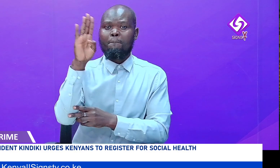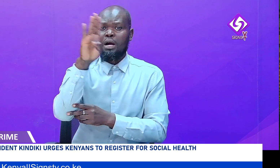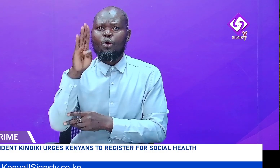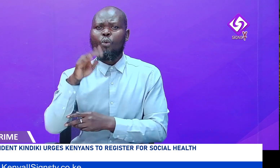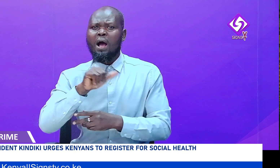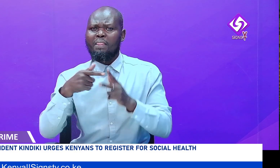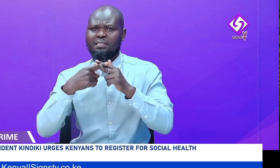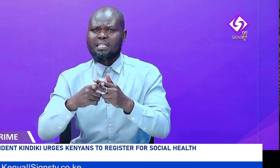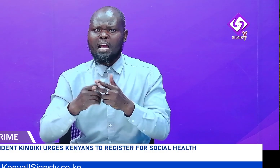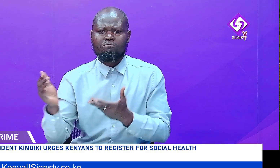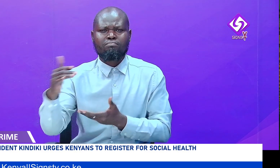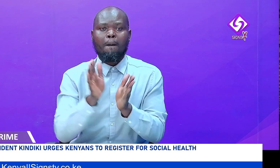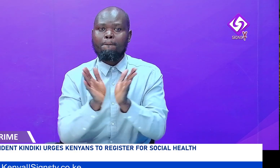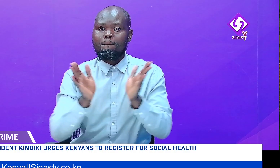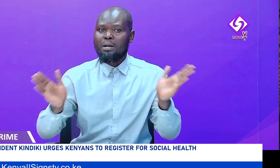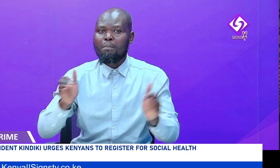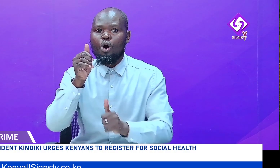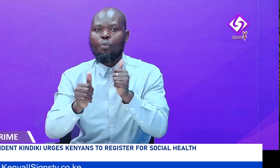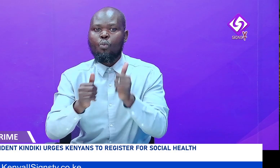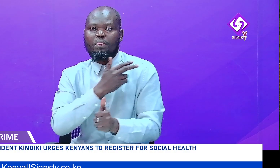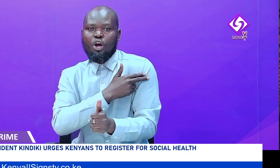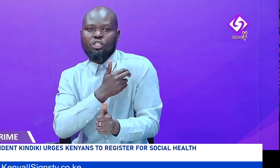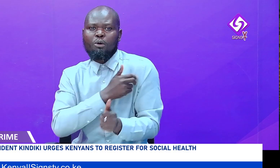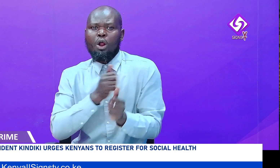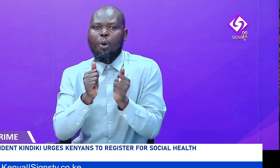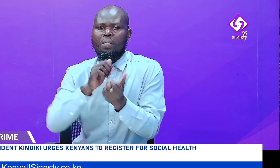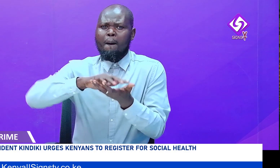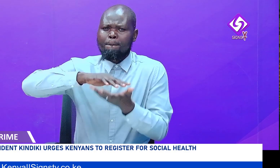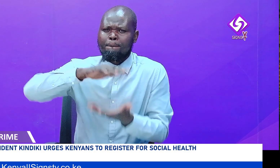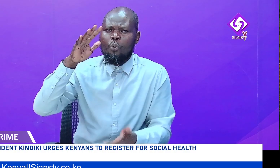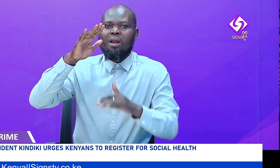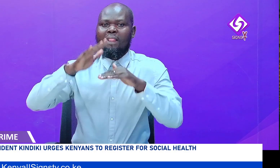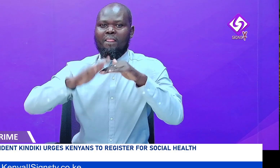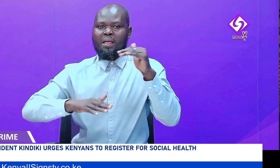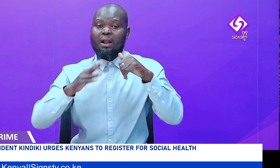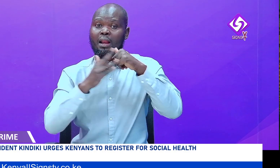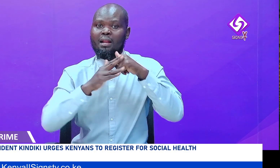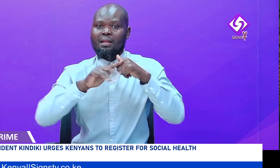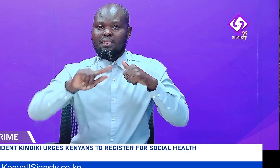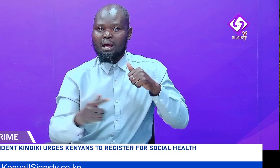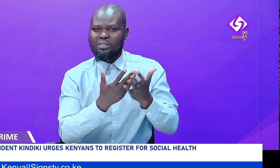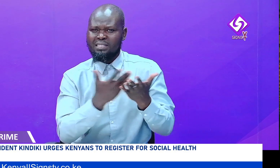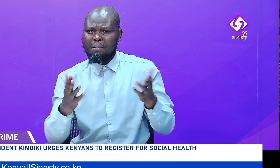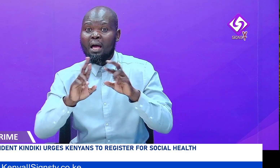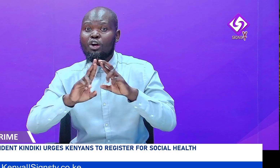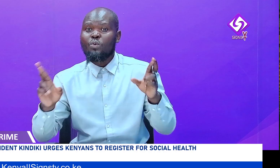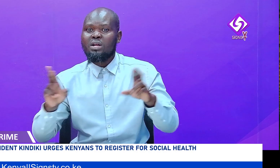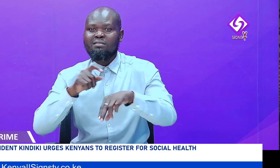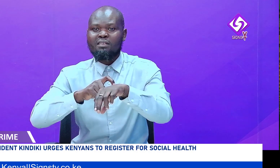public hospitals, with more than 9,000 facilities already accredited. The Deputy President also criticized the